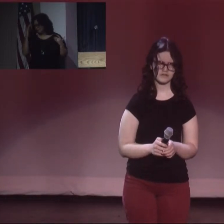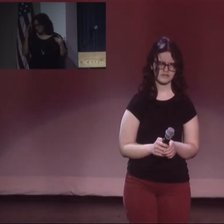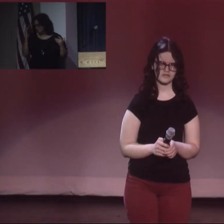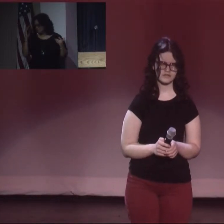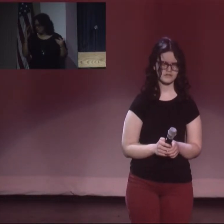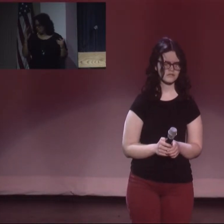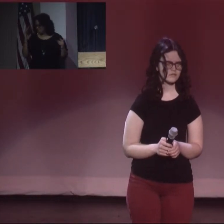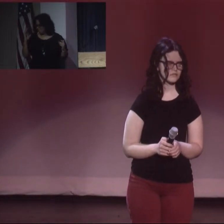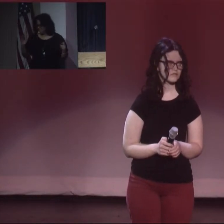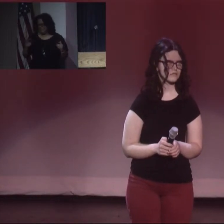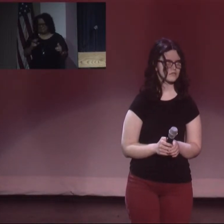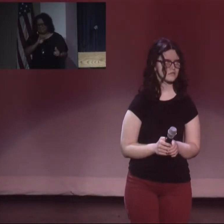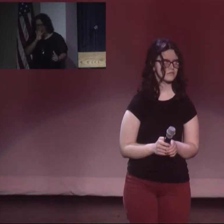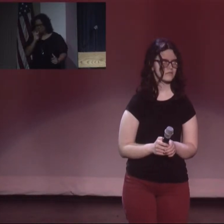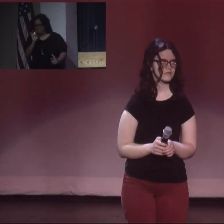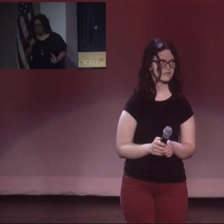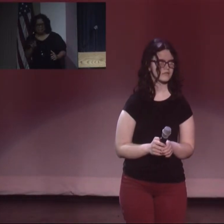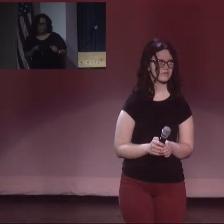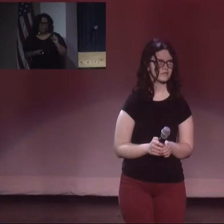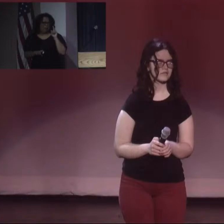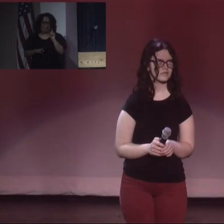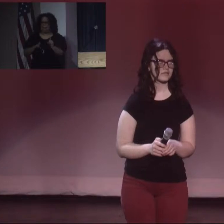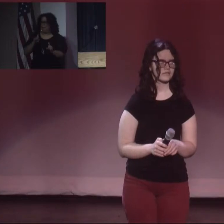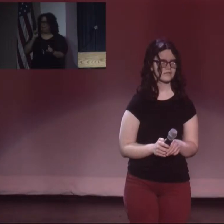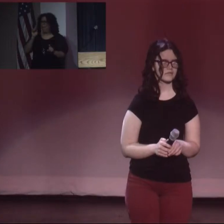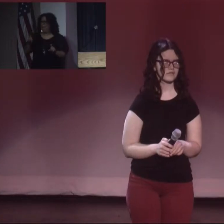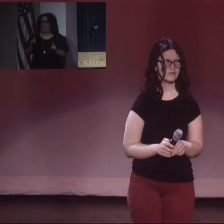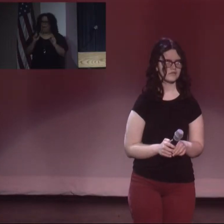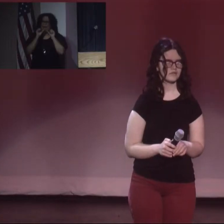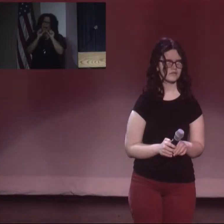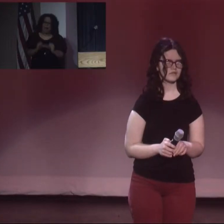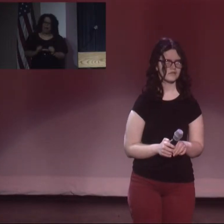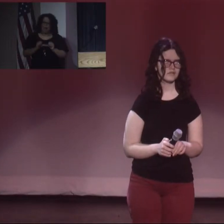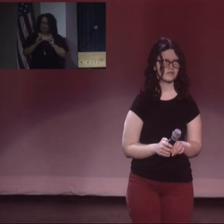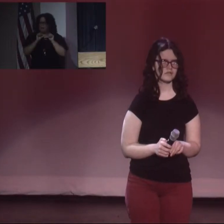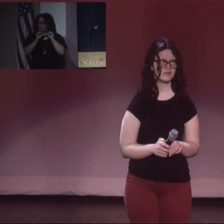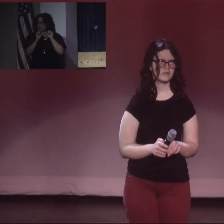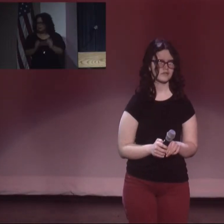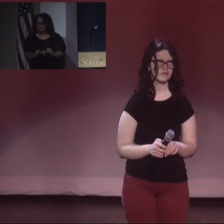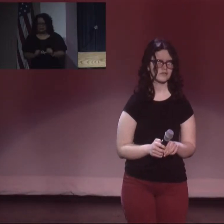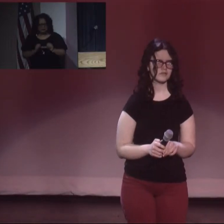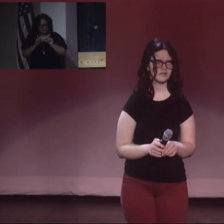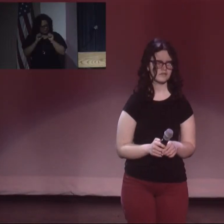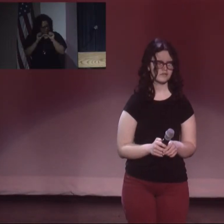today. It's like nothing makes the questions go away. What I give to see